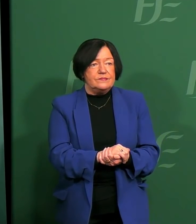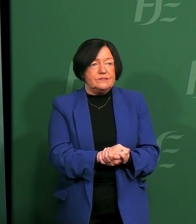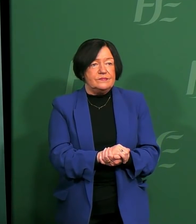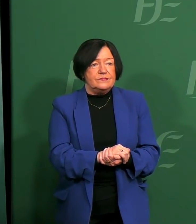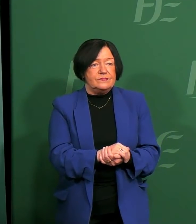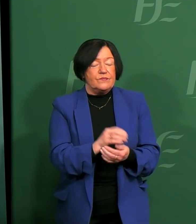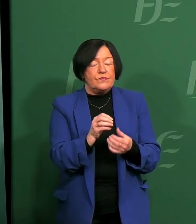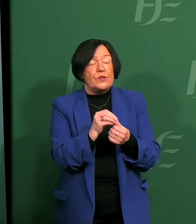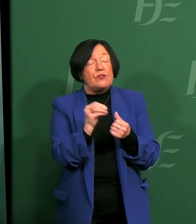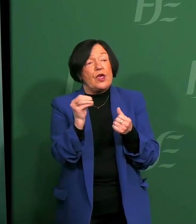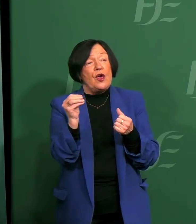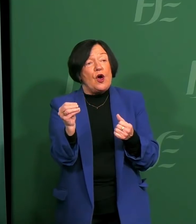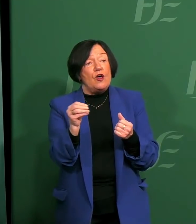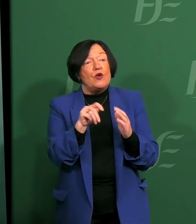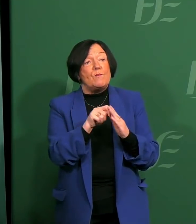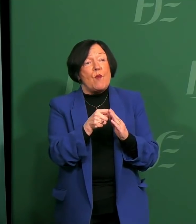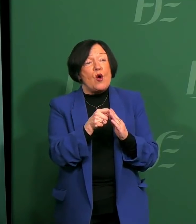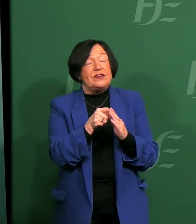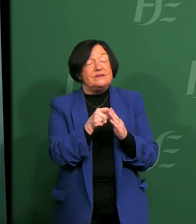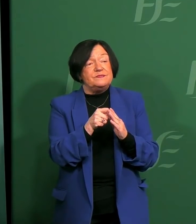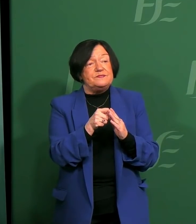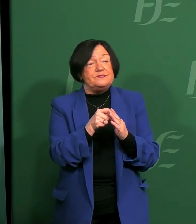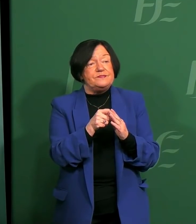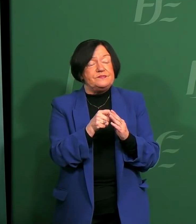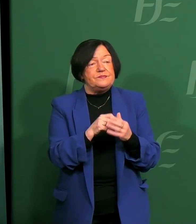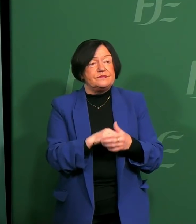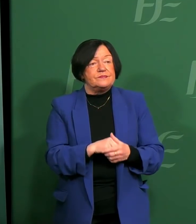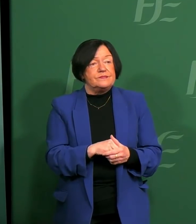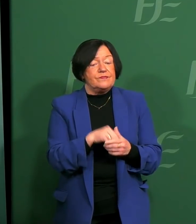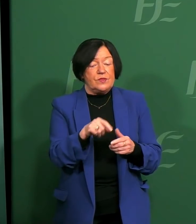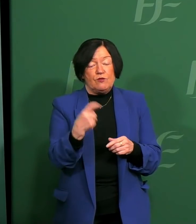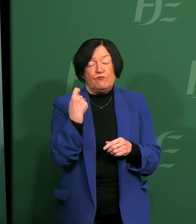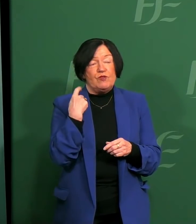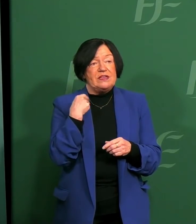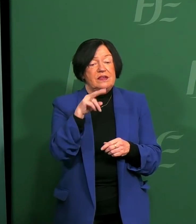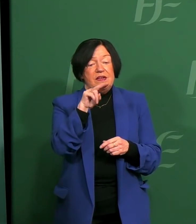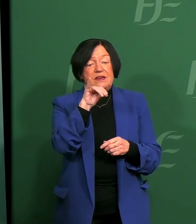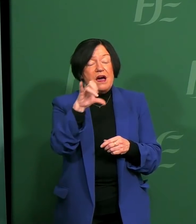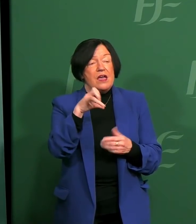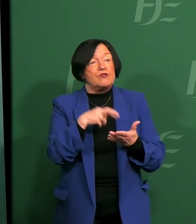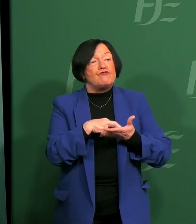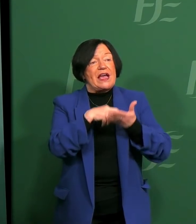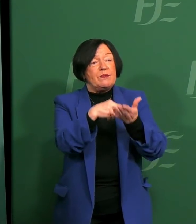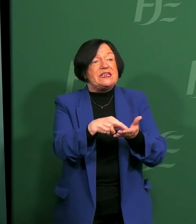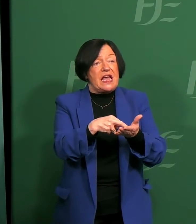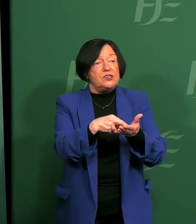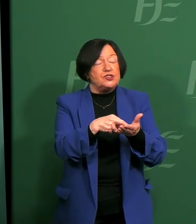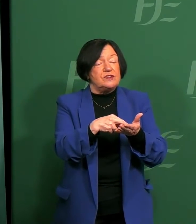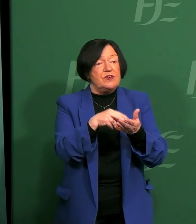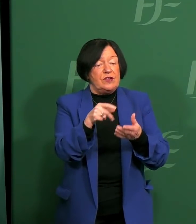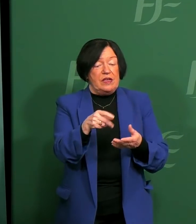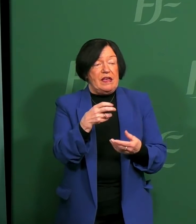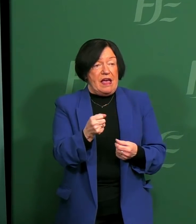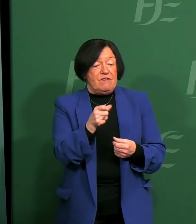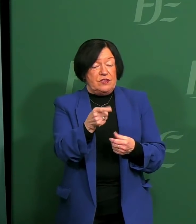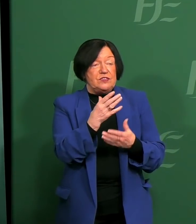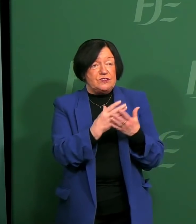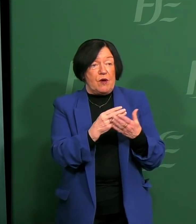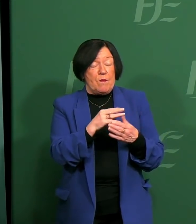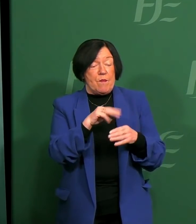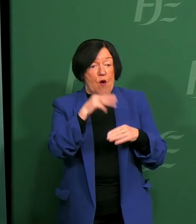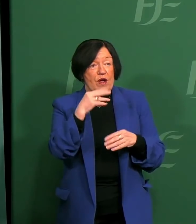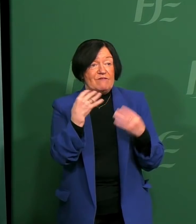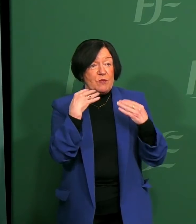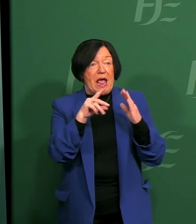Just the other kind of points I just want to make on it is the recent NIAC recommendations that we've got. We'll take some questions on this later.